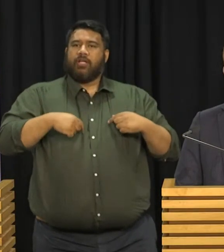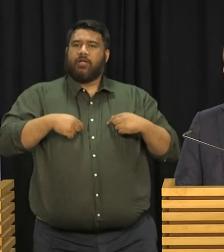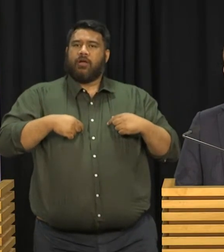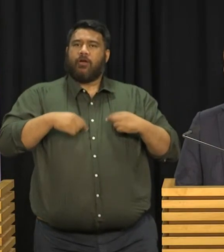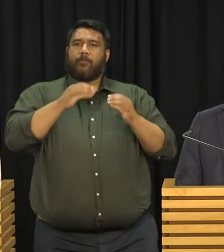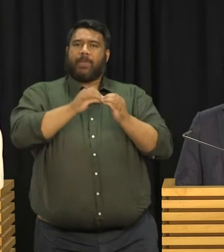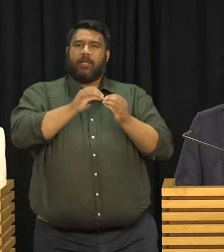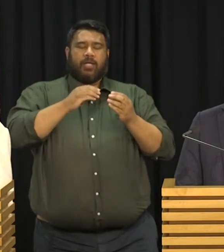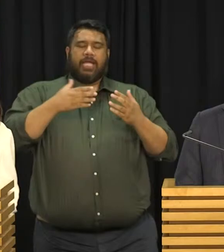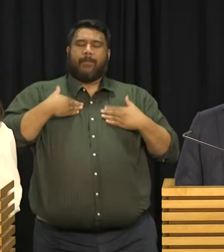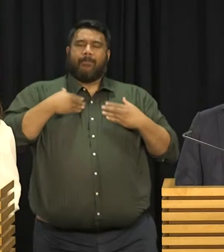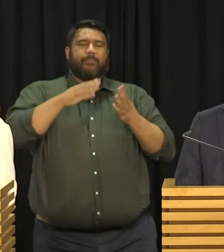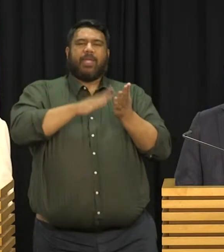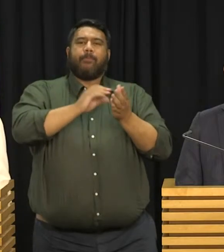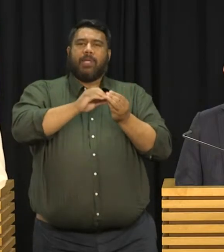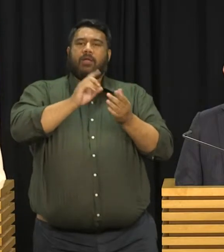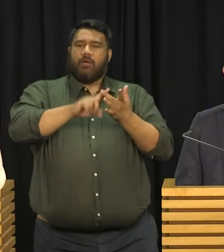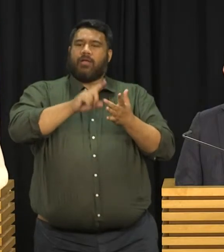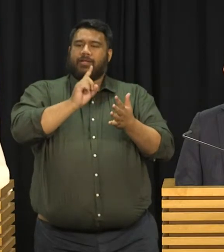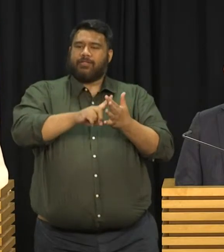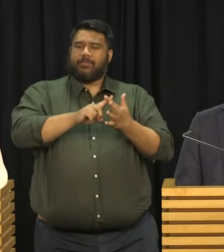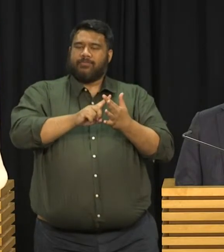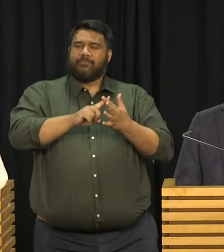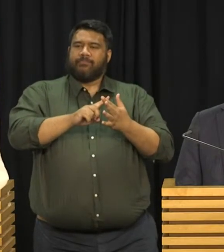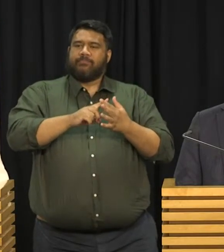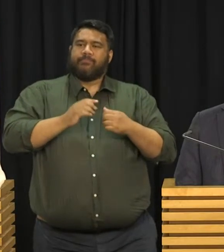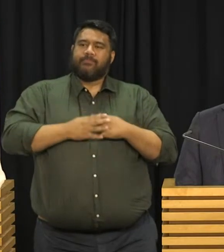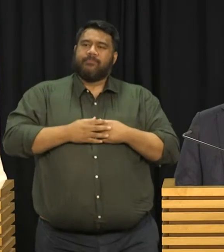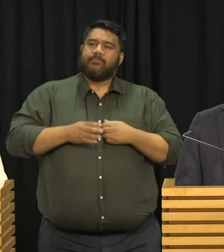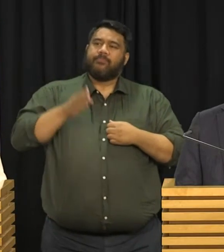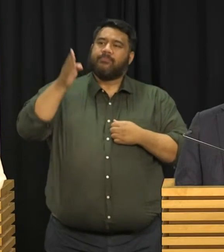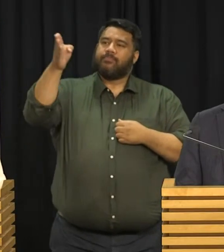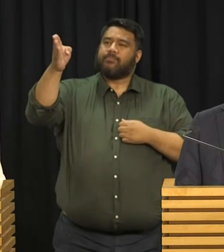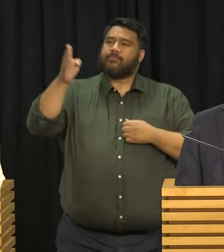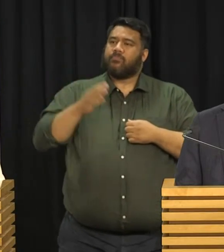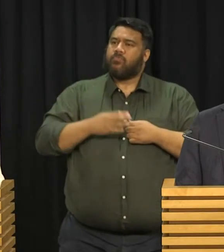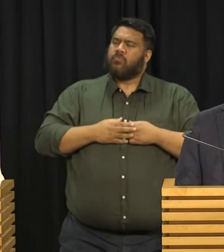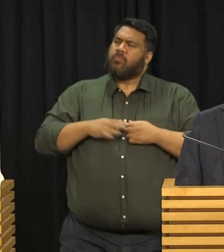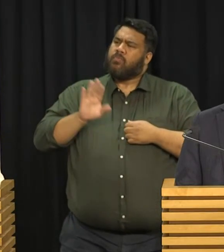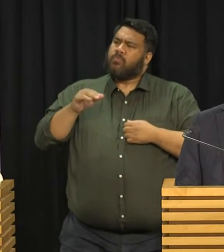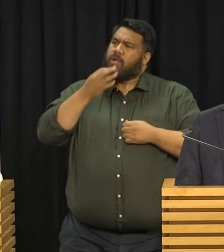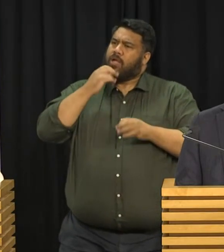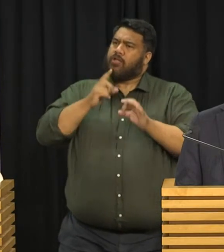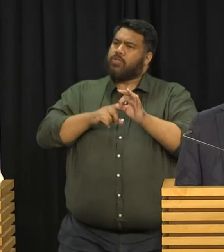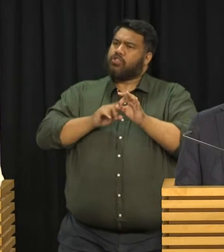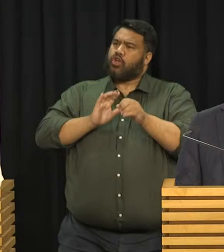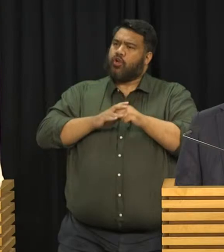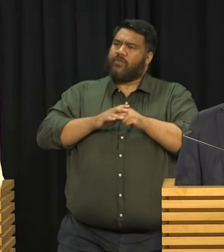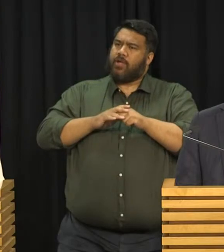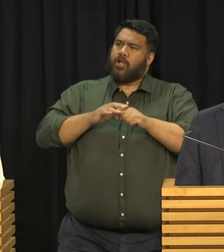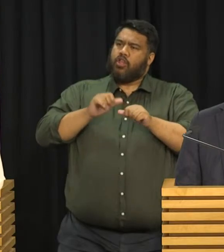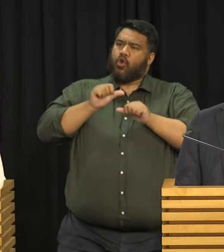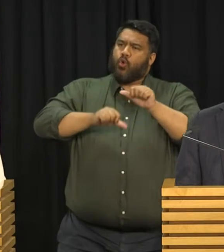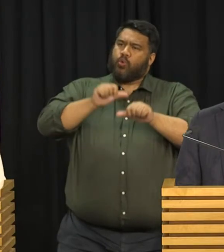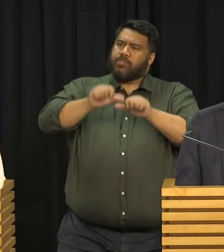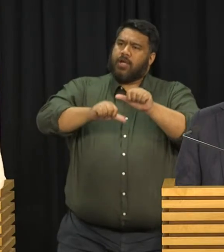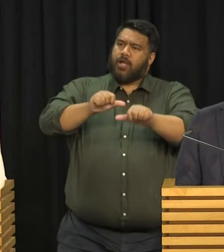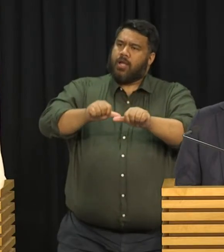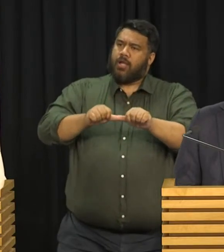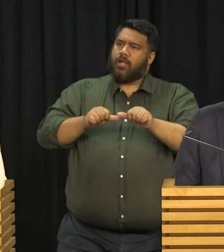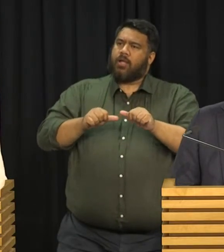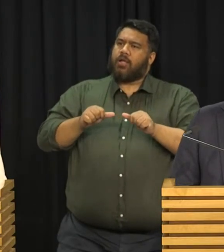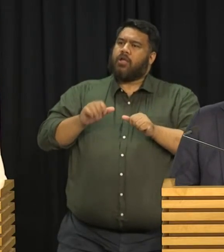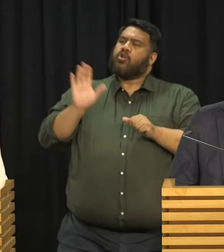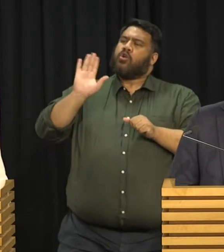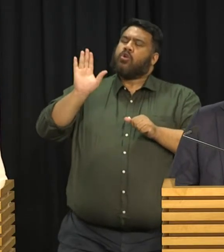predominantly. Joe. Just on this roadmap that you've talked about, just a couple of questions. One, Just the sequencing, you mean, or the elimination strategy?